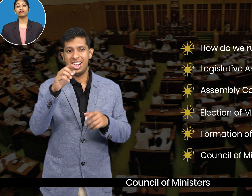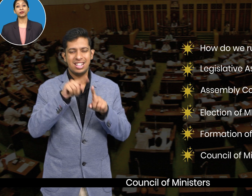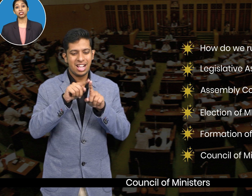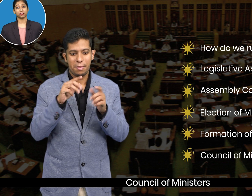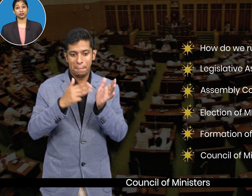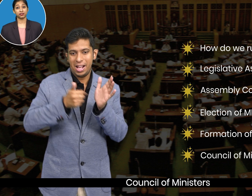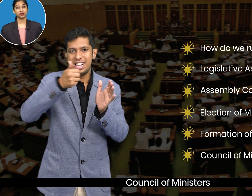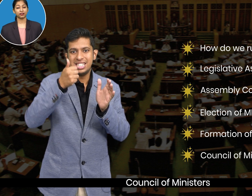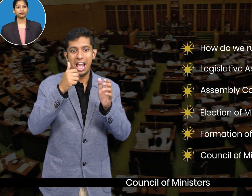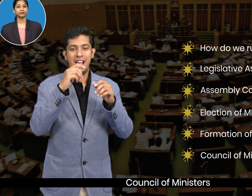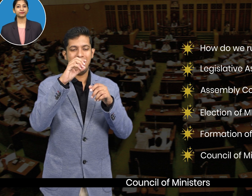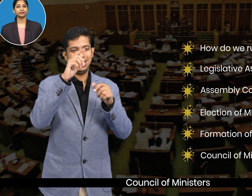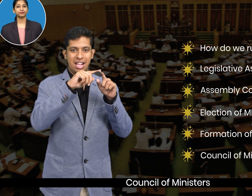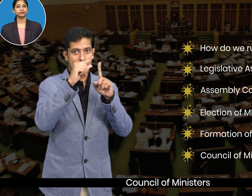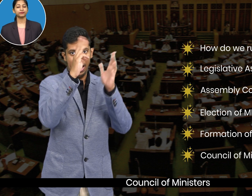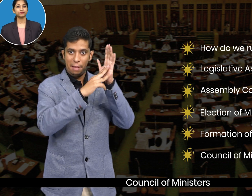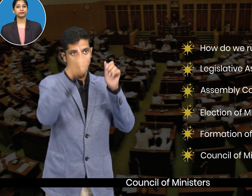Council of Ministers.